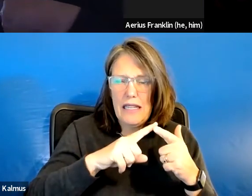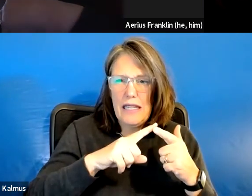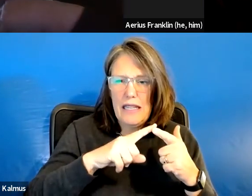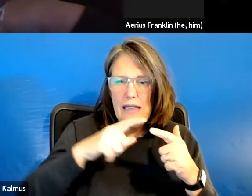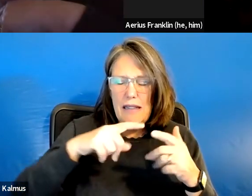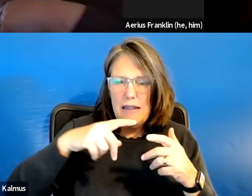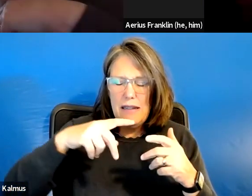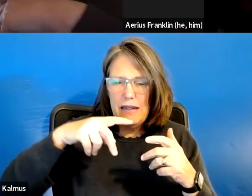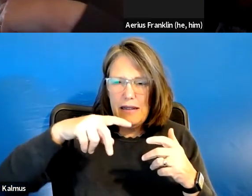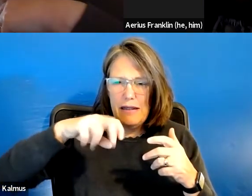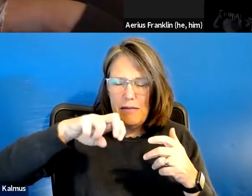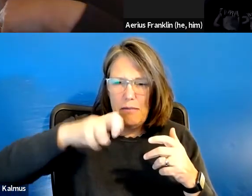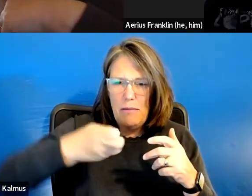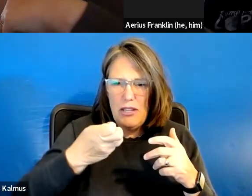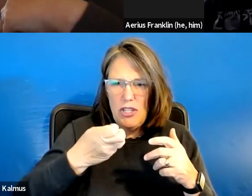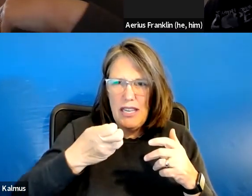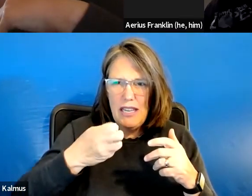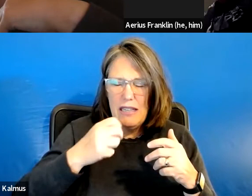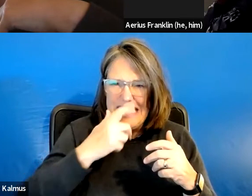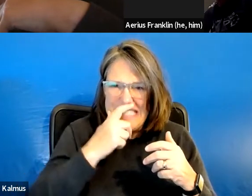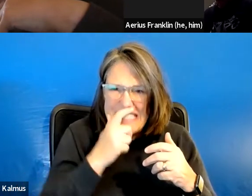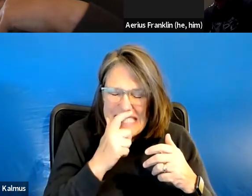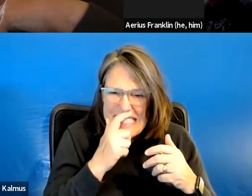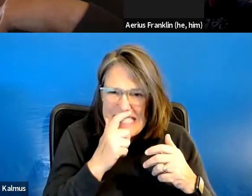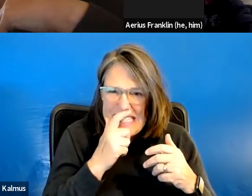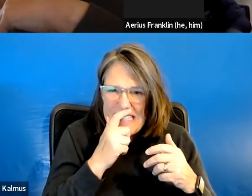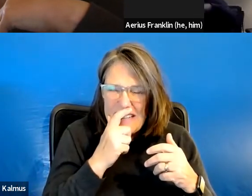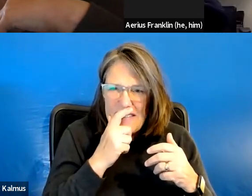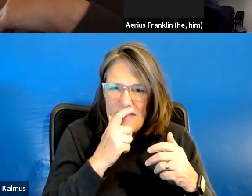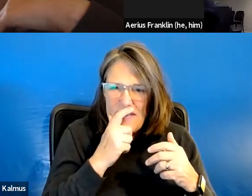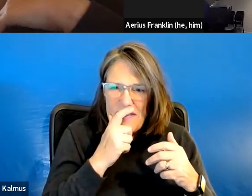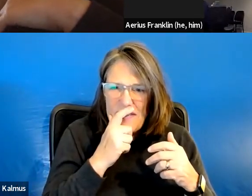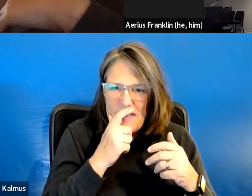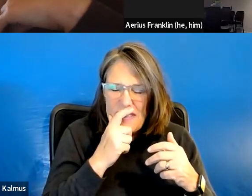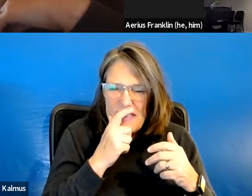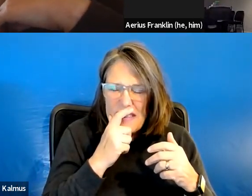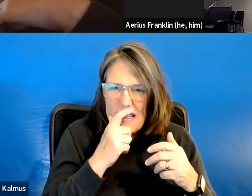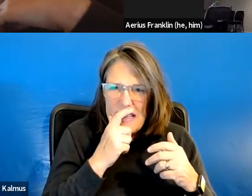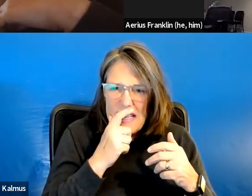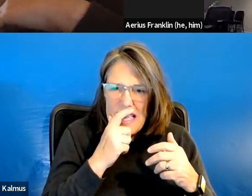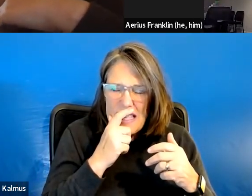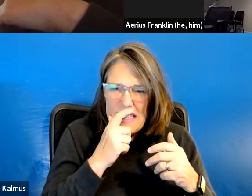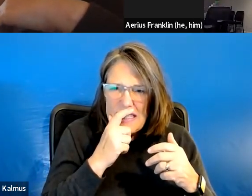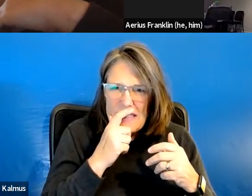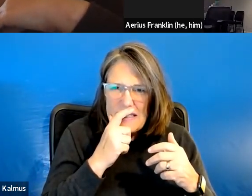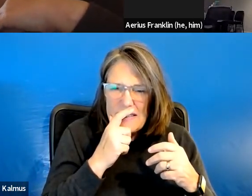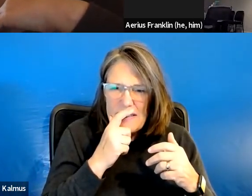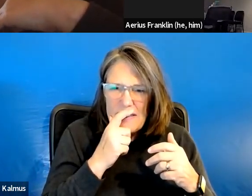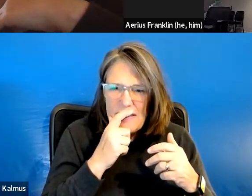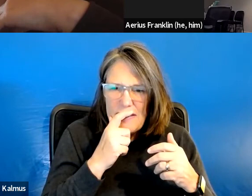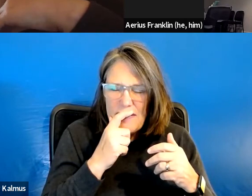Pinching? Oh.